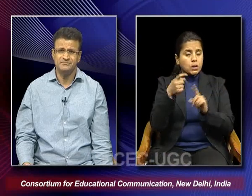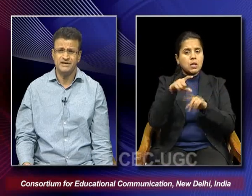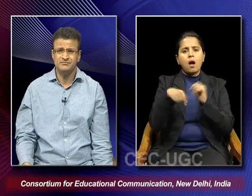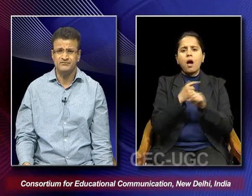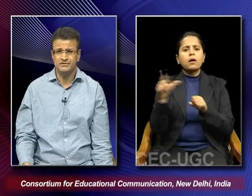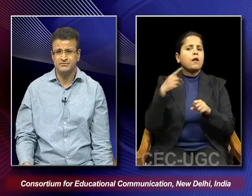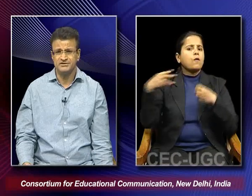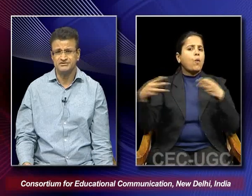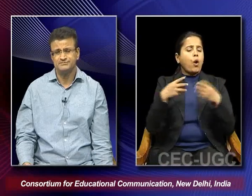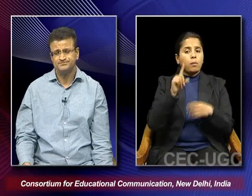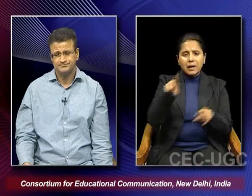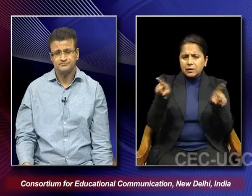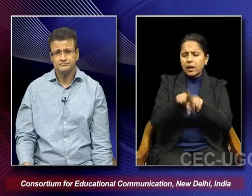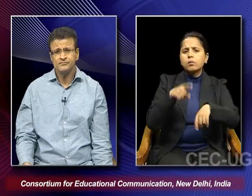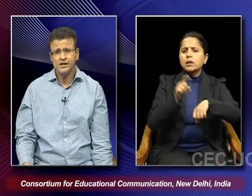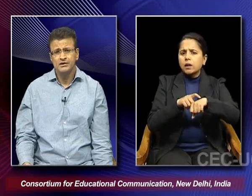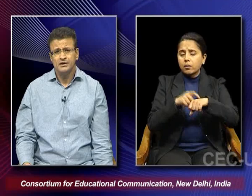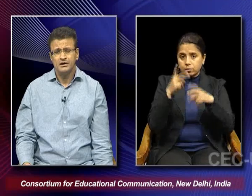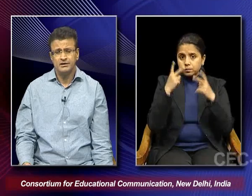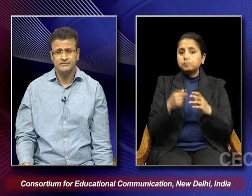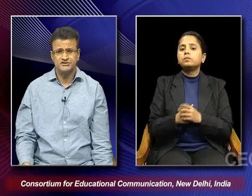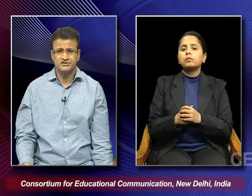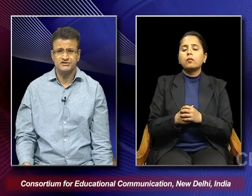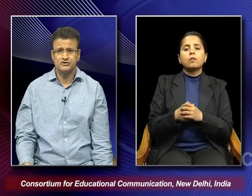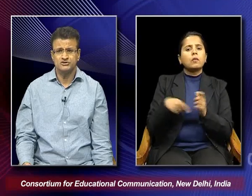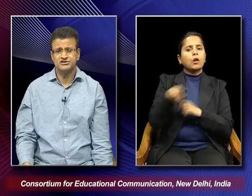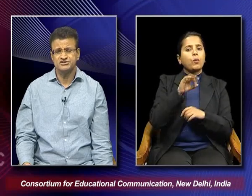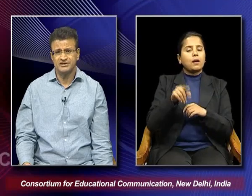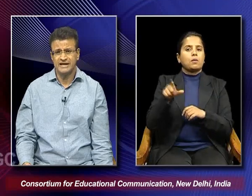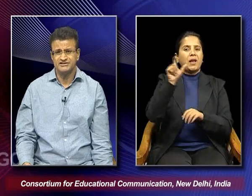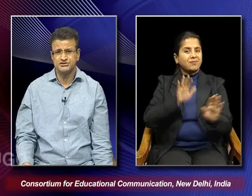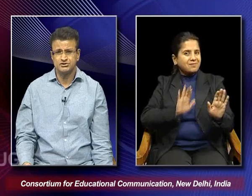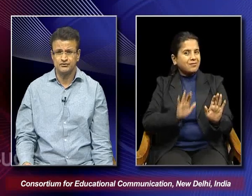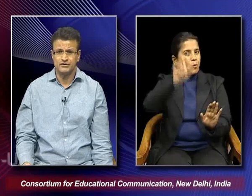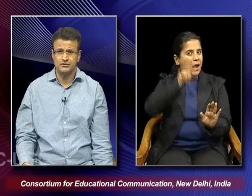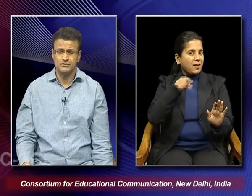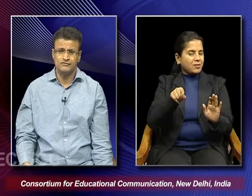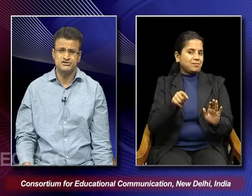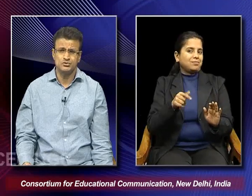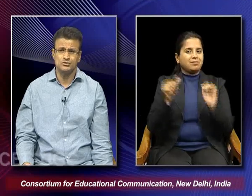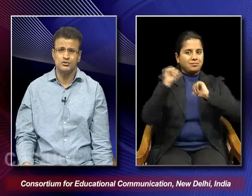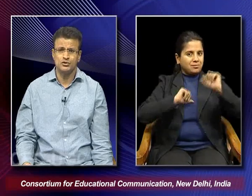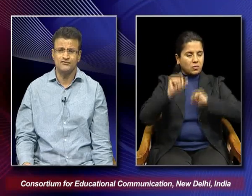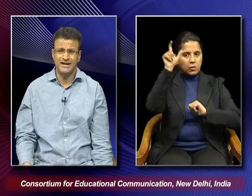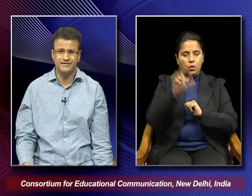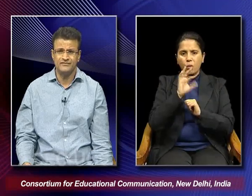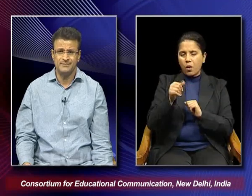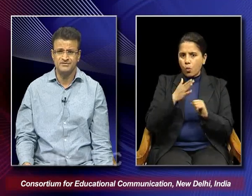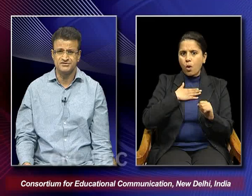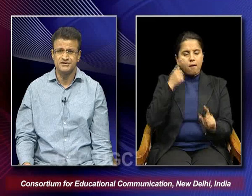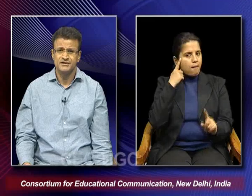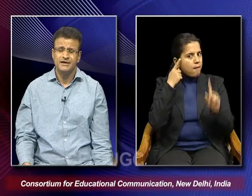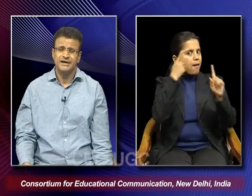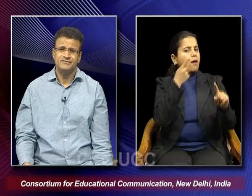same time the film is in which Hrithik Roshan's realizations of one's own goal of life